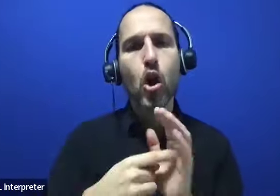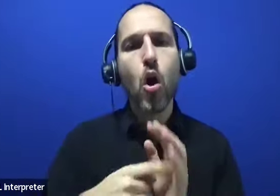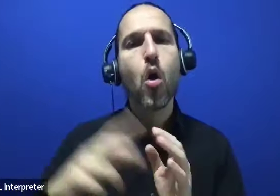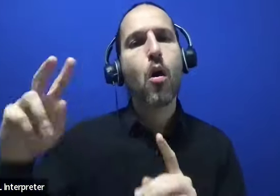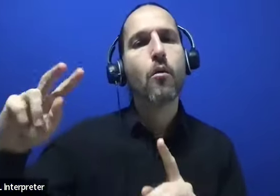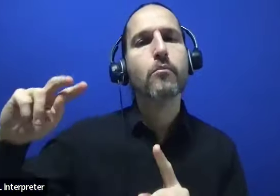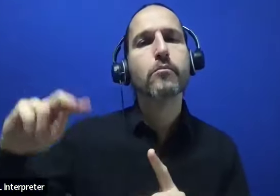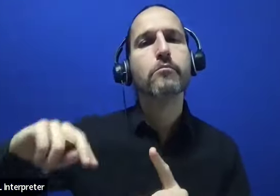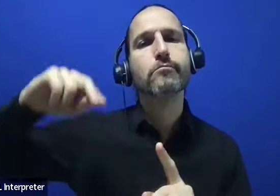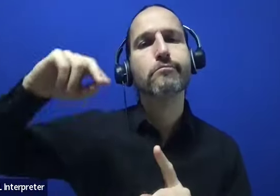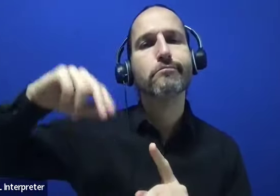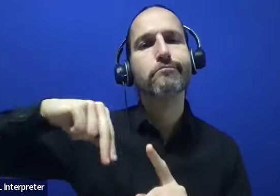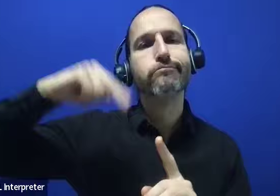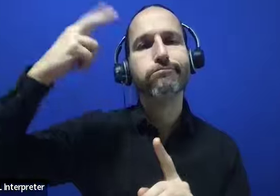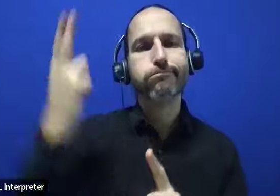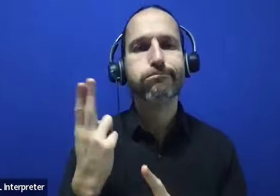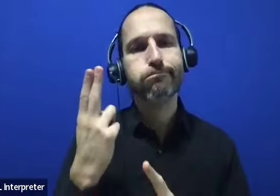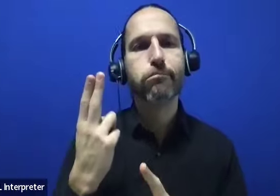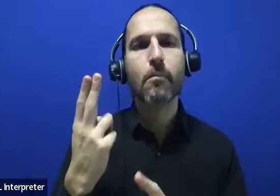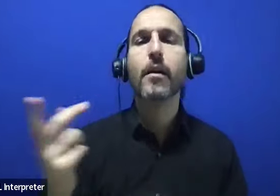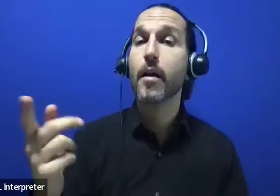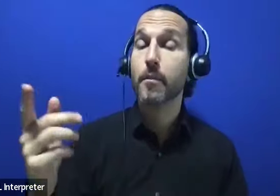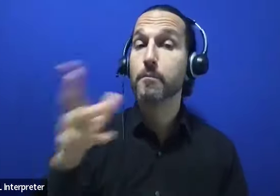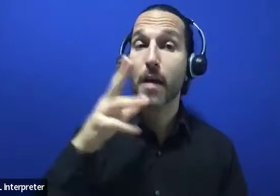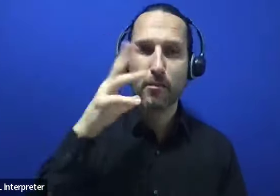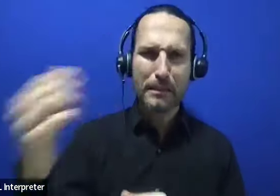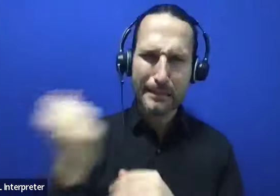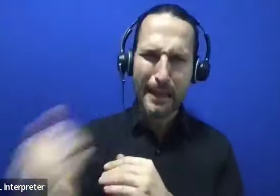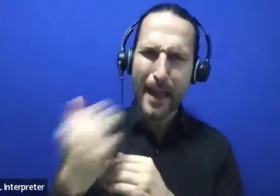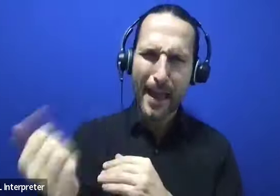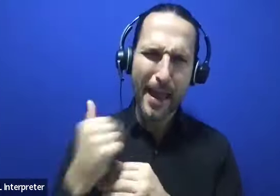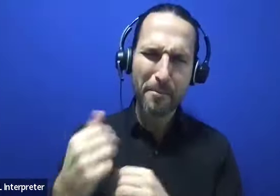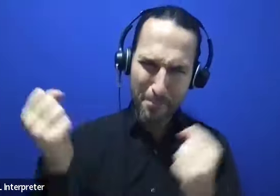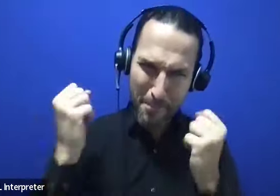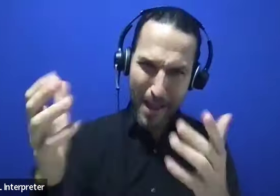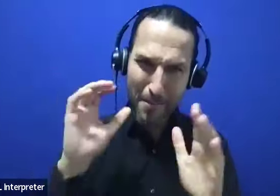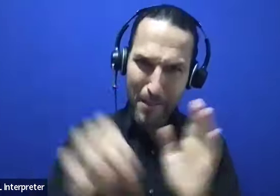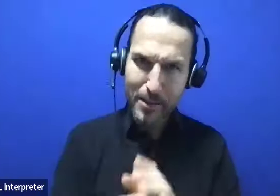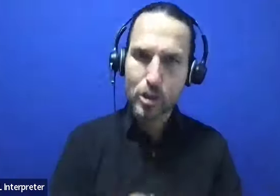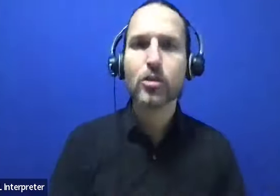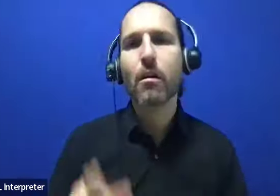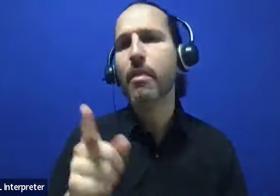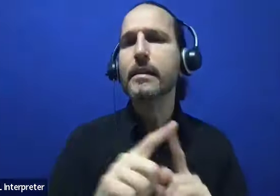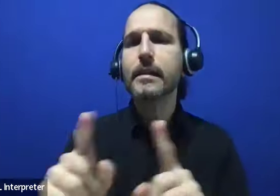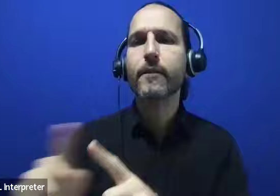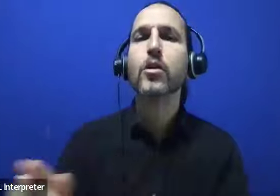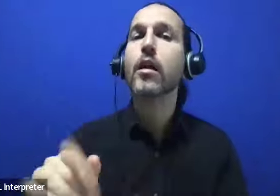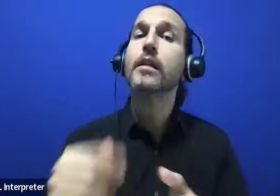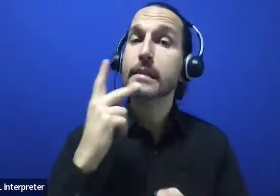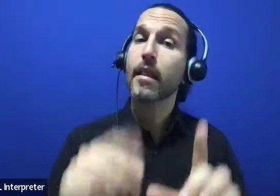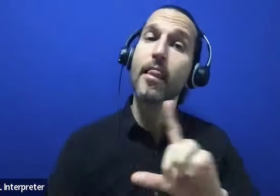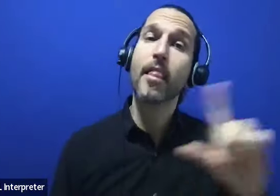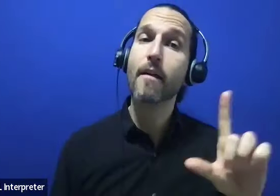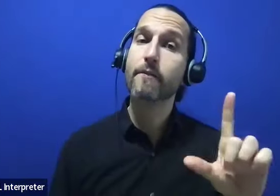and in 24 hours, I had 80 pictures. So this is just a selection, right? So the kid on the